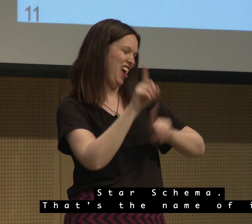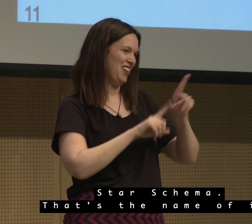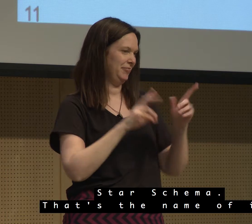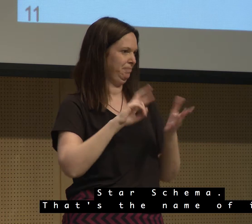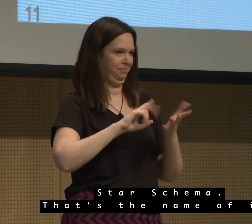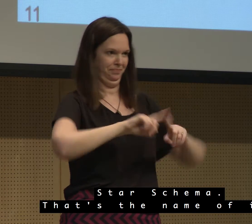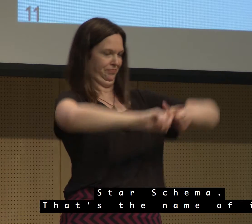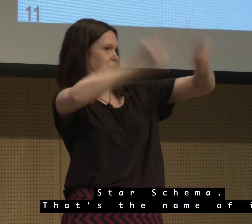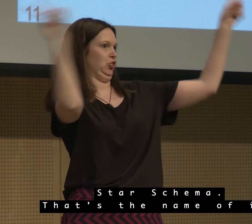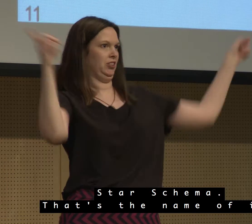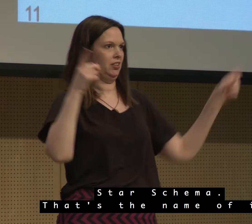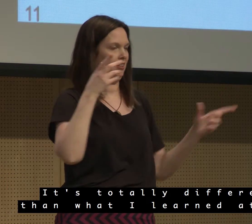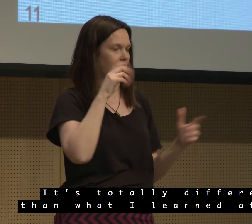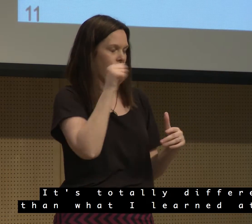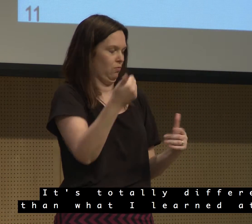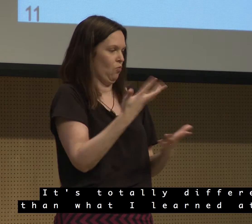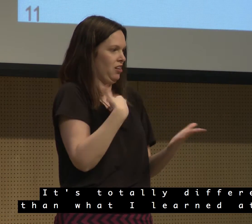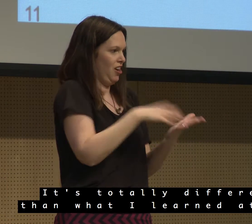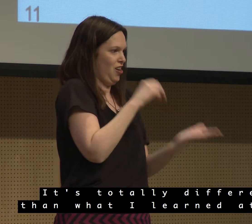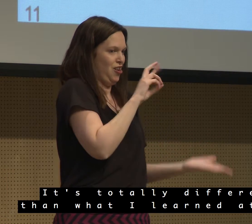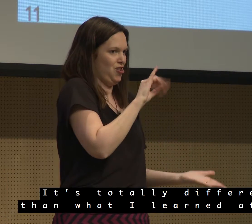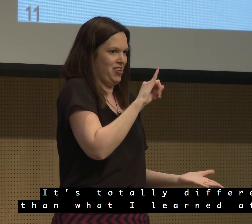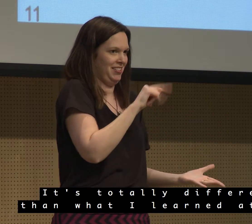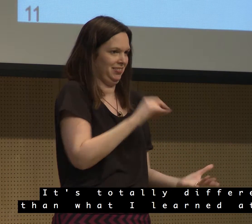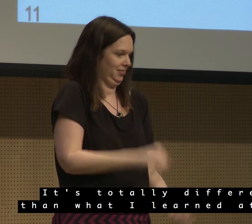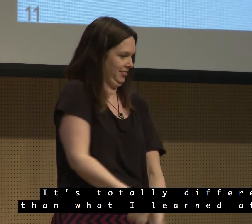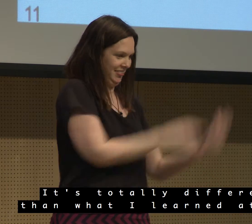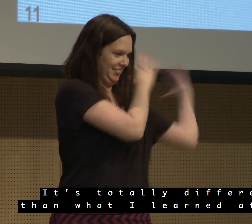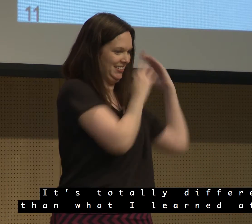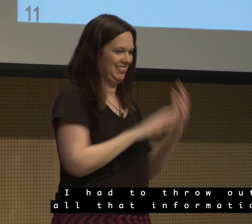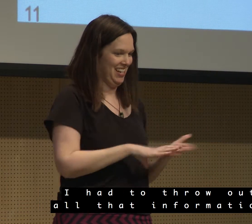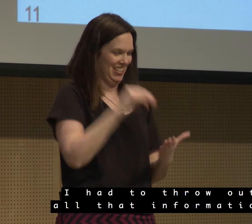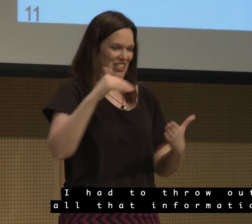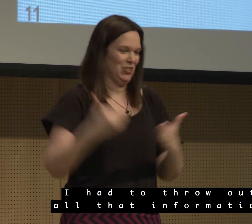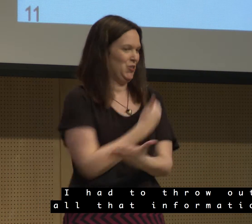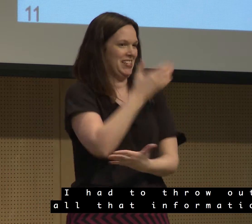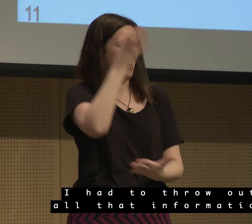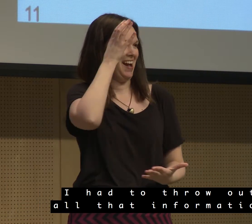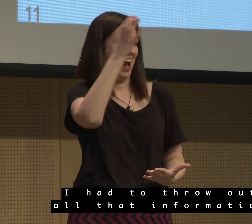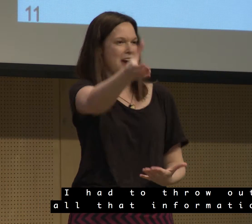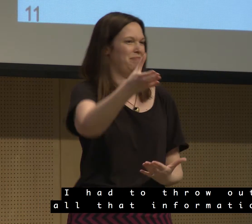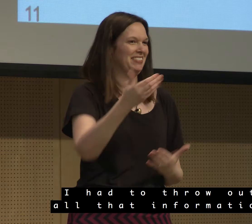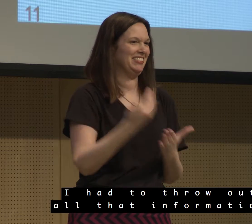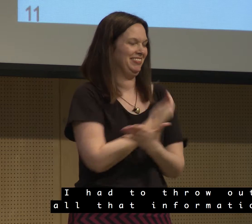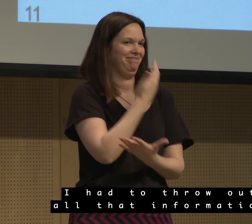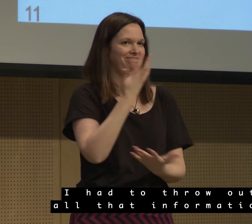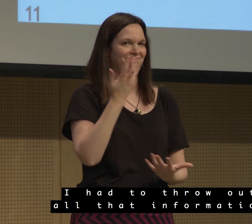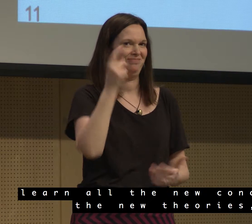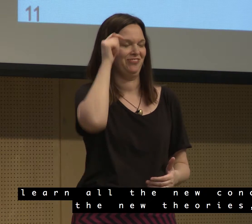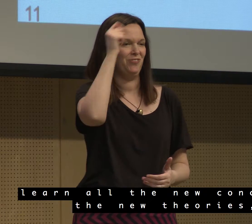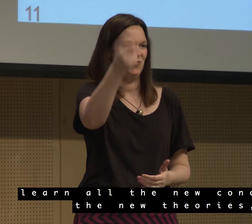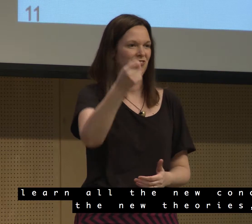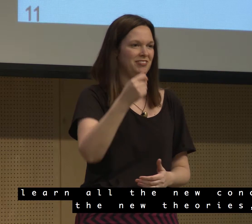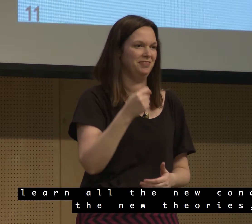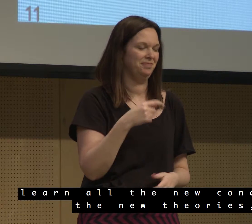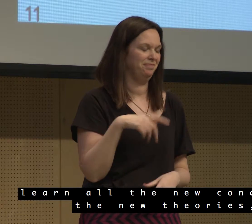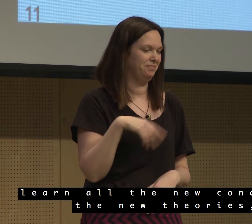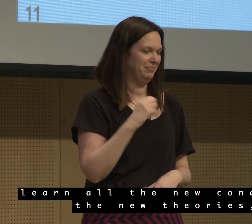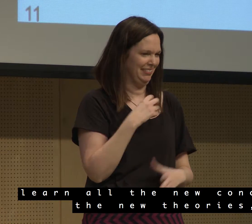schema, that's the name of it. It's a totally different than what I learned at RIT. I had to throw out all that information, learn all the new concepts, the